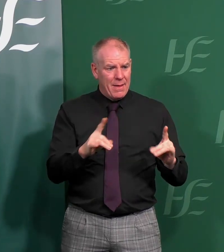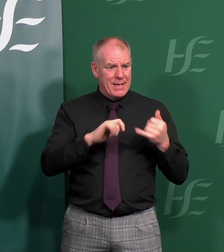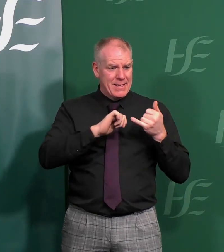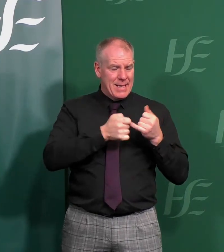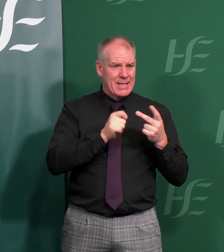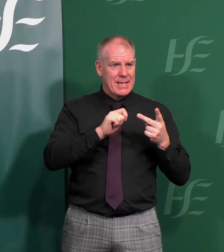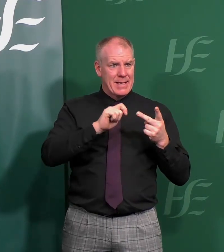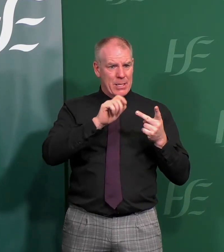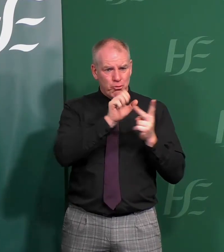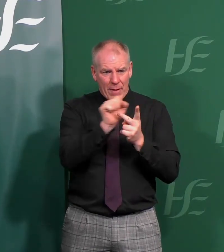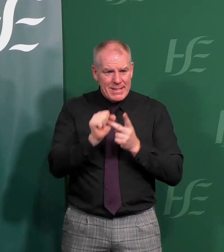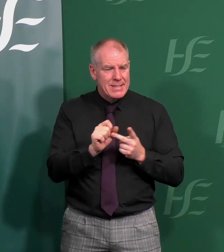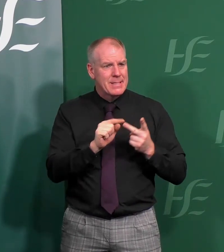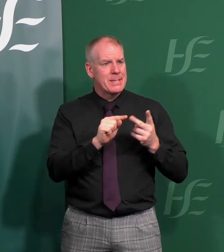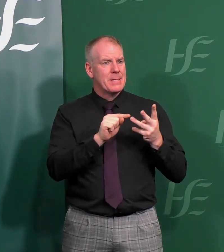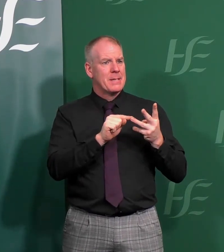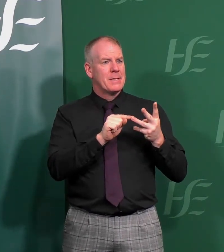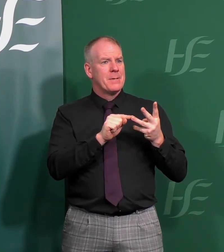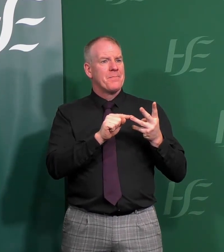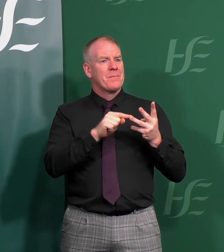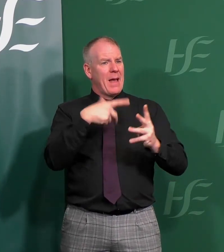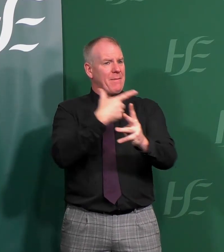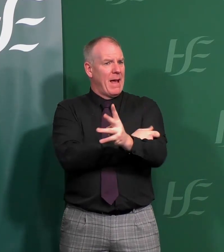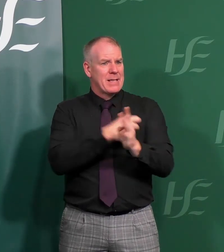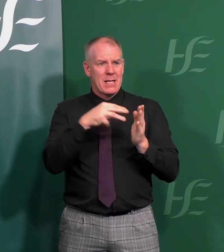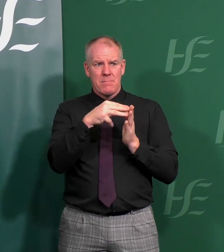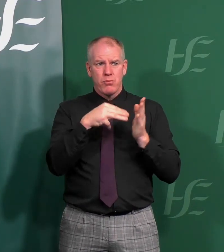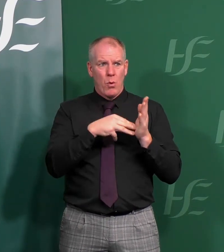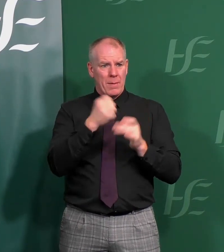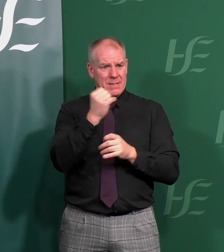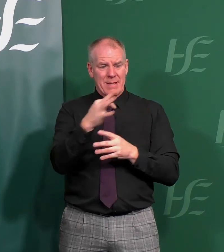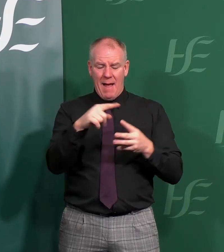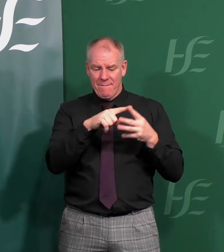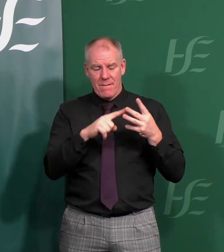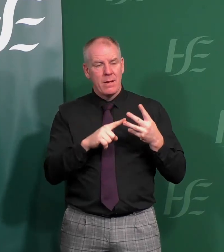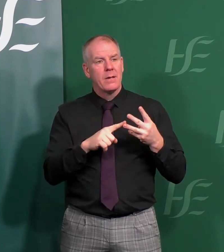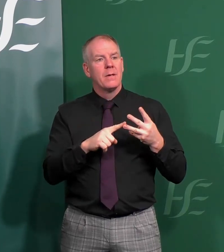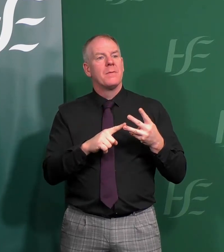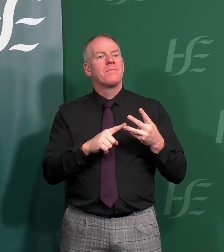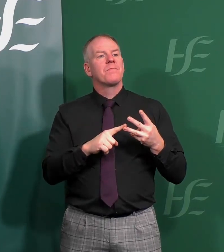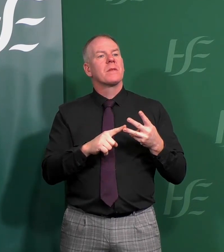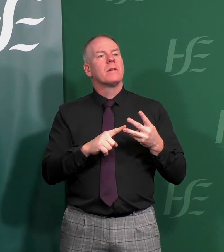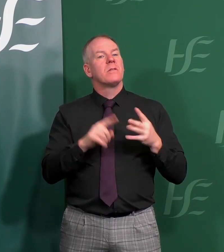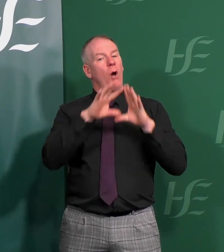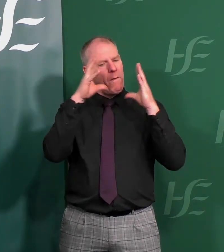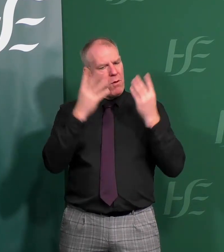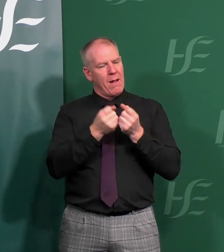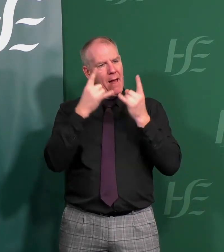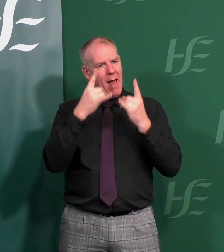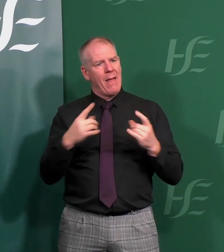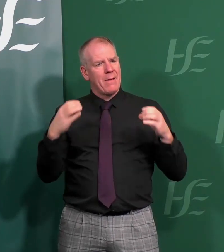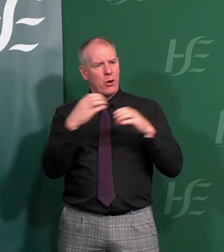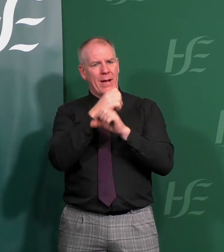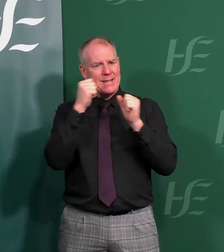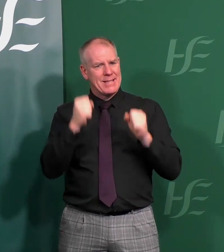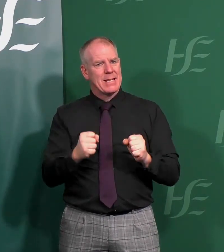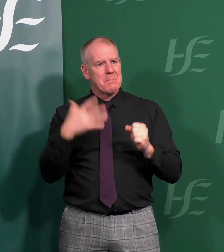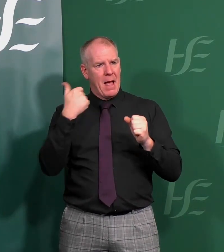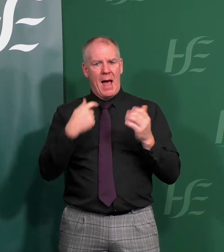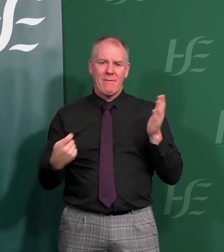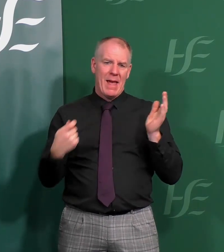and tracing, resourcing, and indeed our vaccination. And I'm not specifically referencing the healthcare system overall, which has been enhanced by